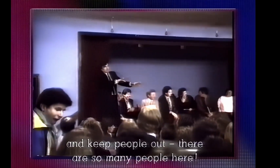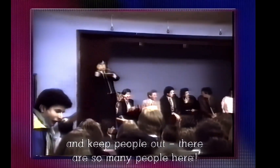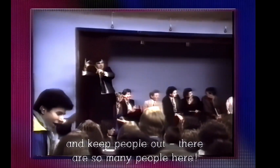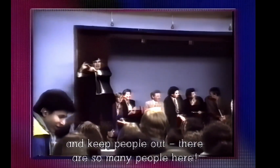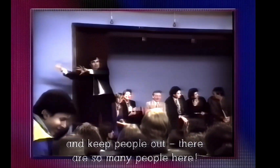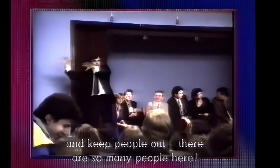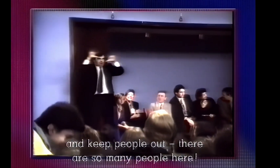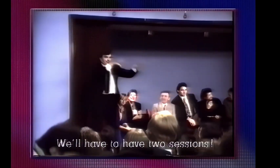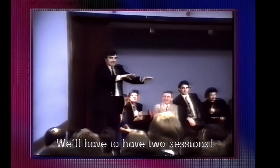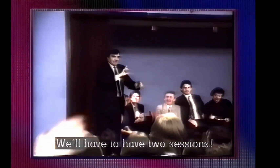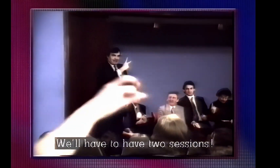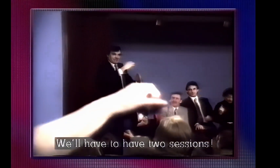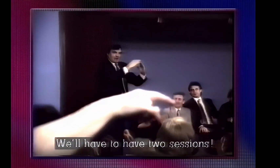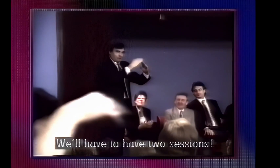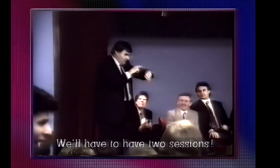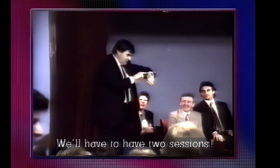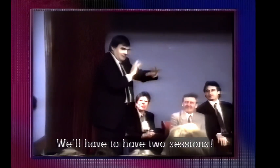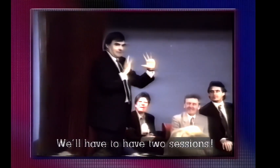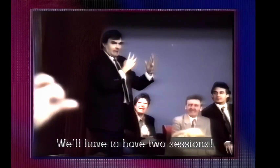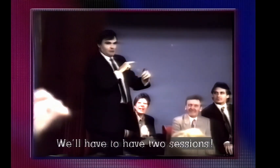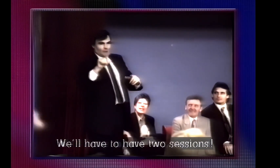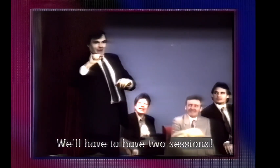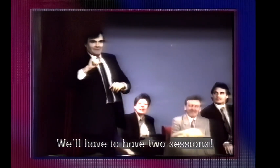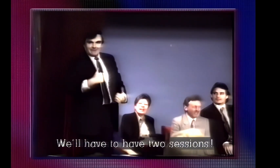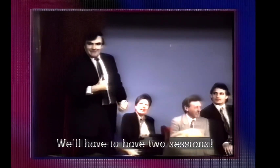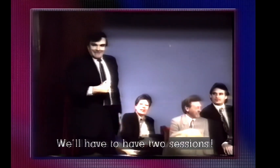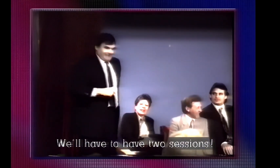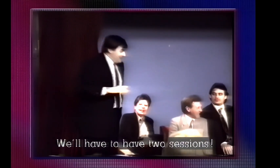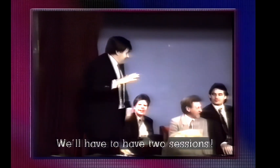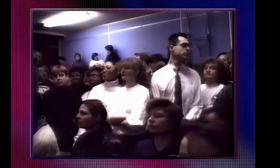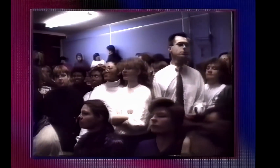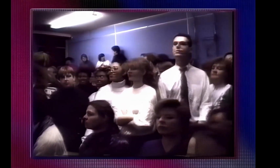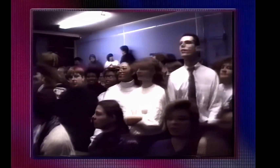get in. We'll have to have 2 houses. Get you lot out and then get the second lot in, 9 till 11, all right?